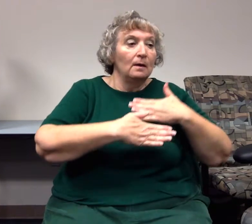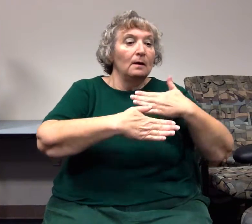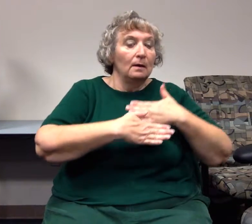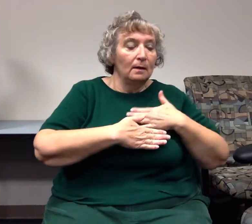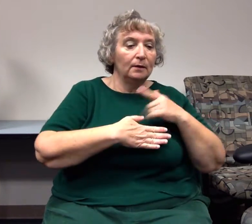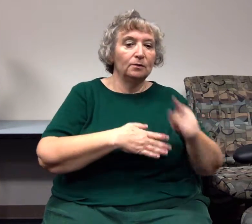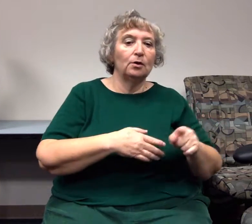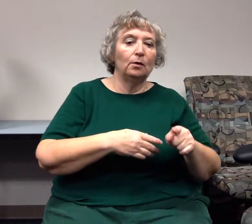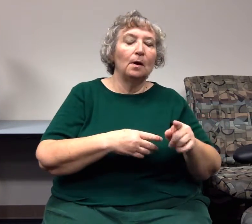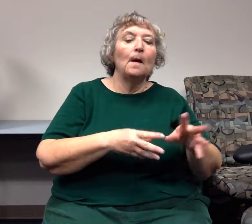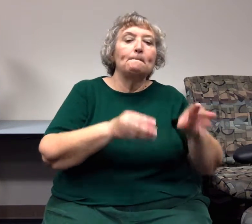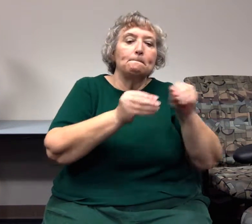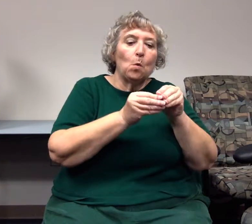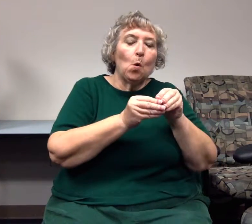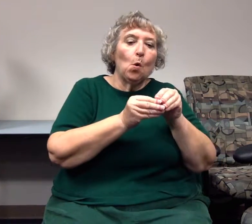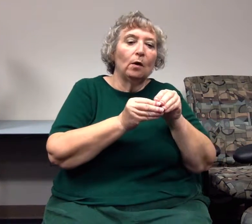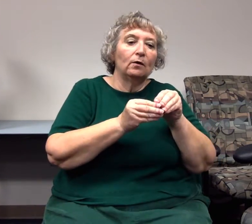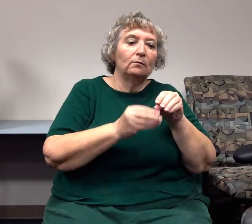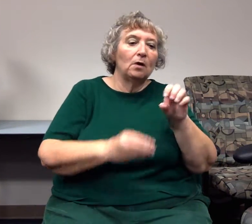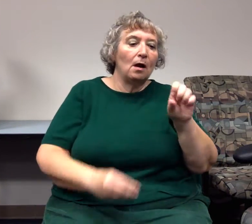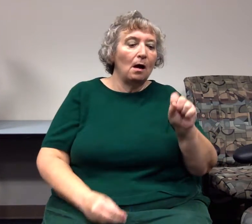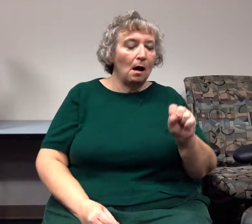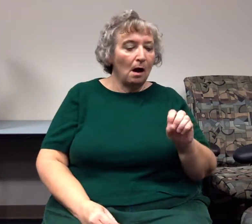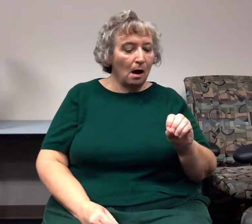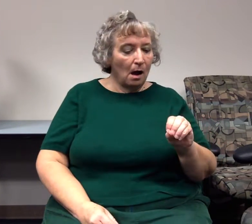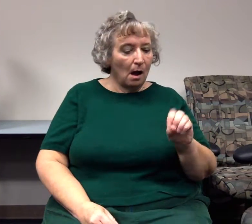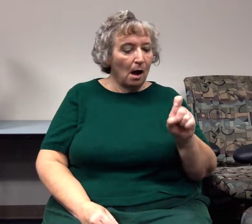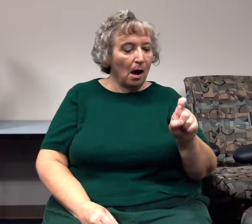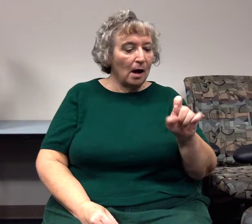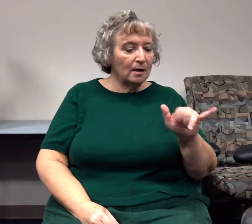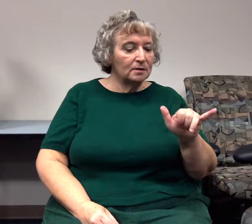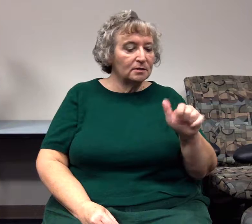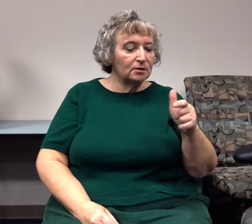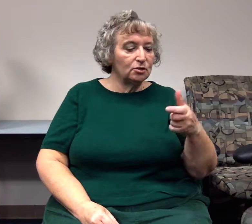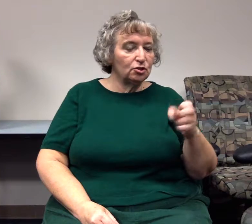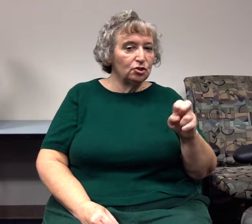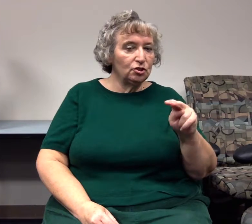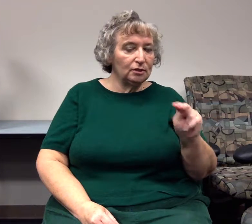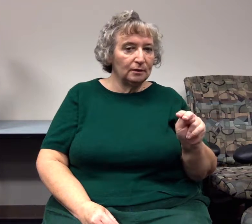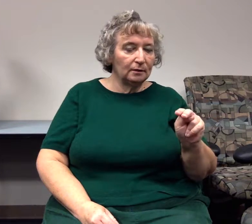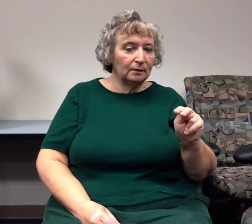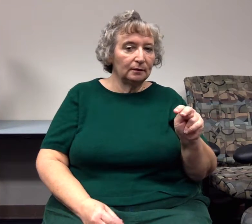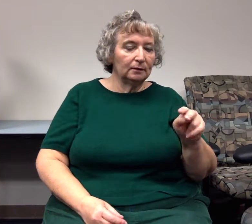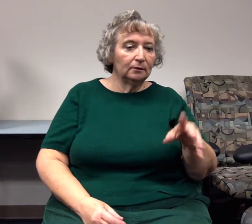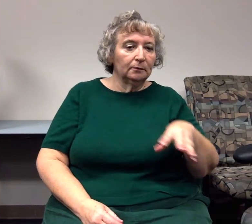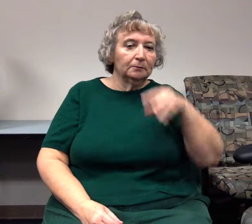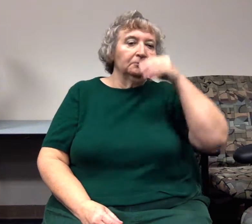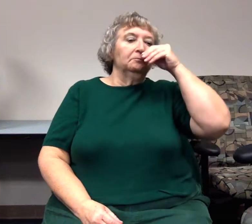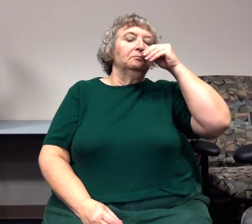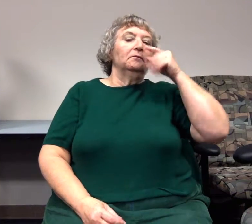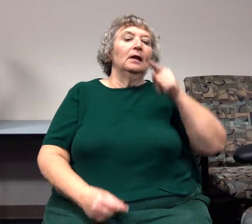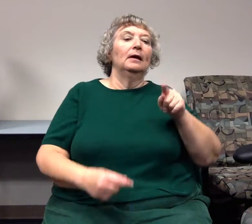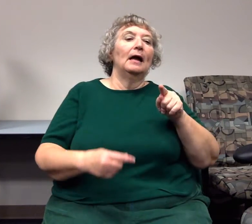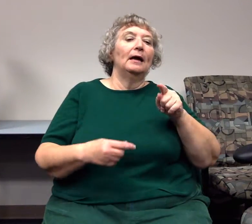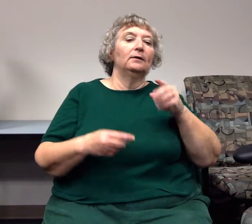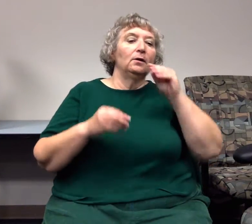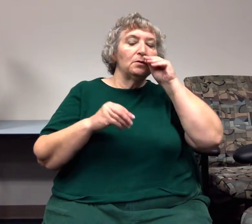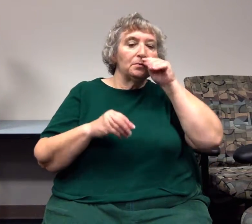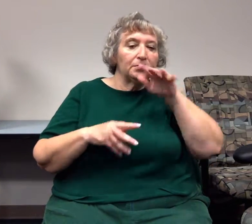into your body, also you're breathing out more because you're getting rid of more carbon dioxide. All right?